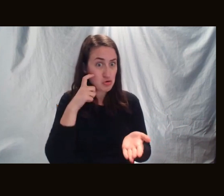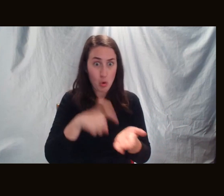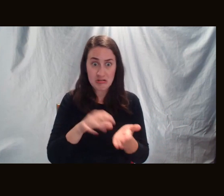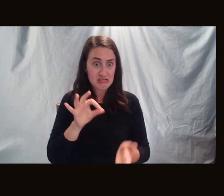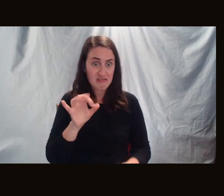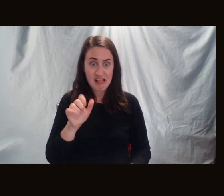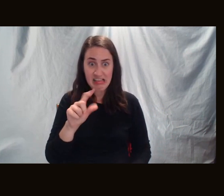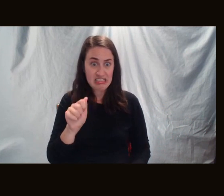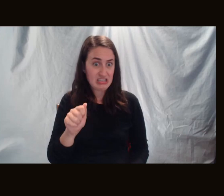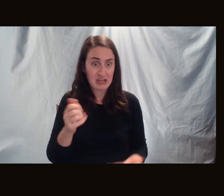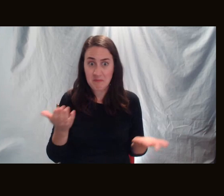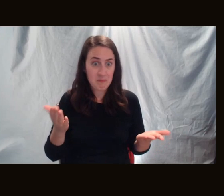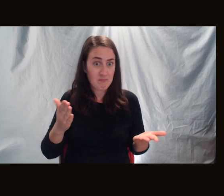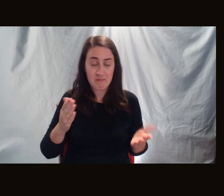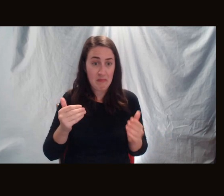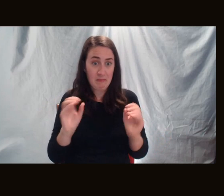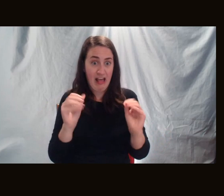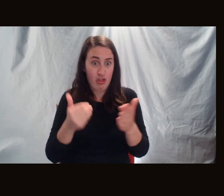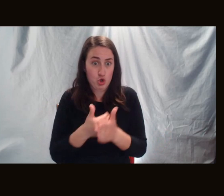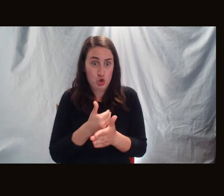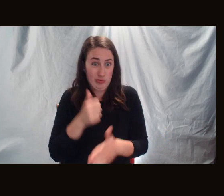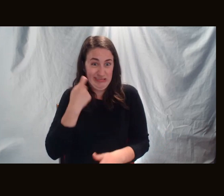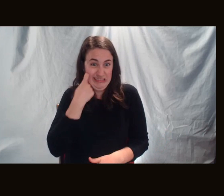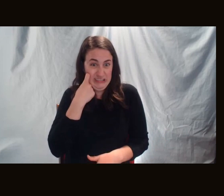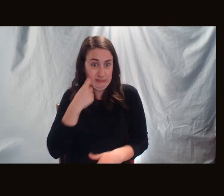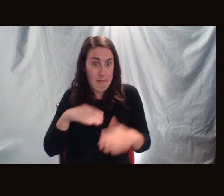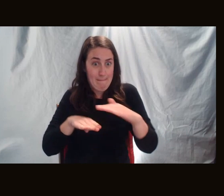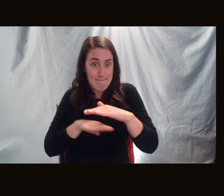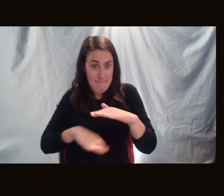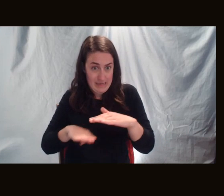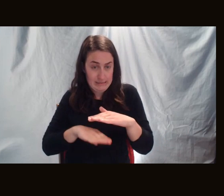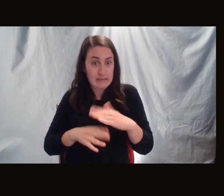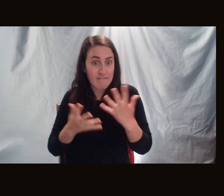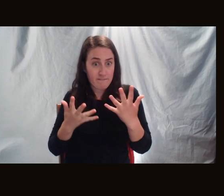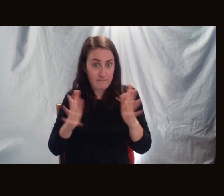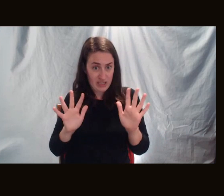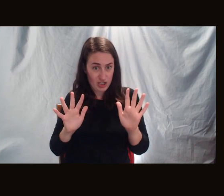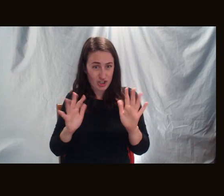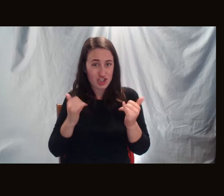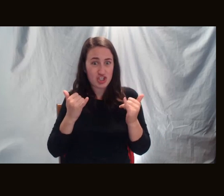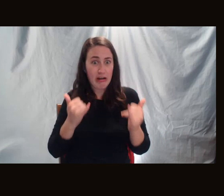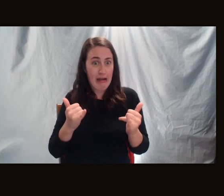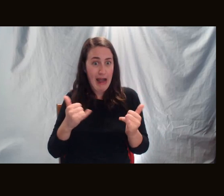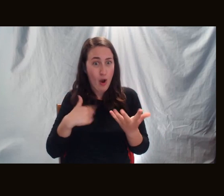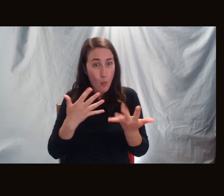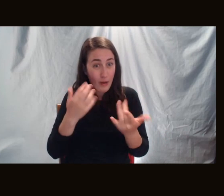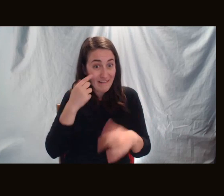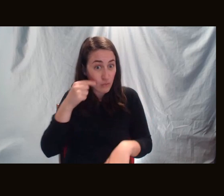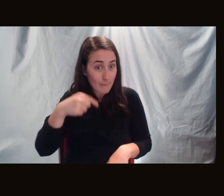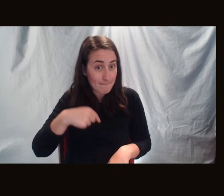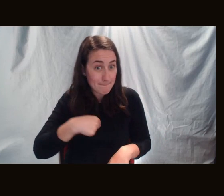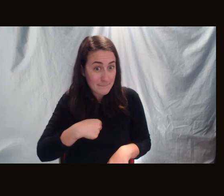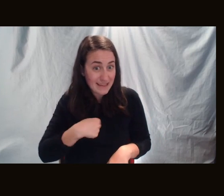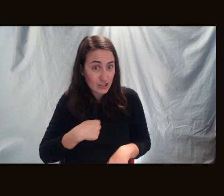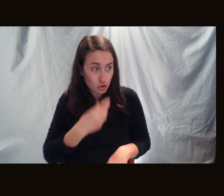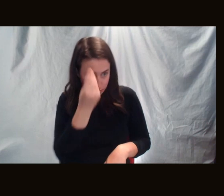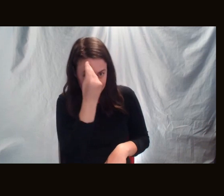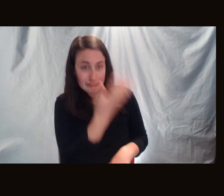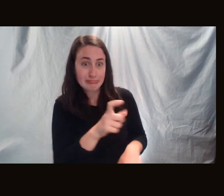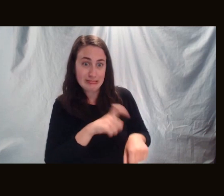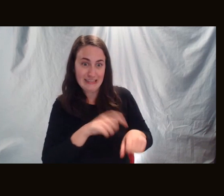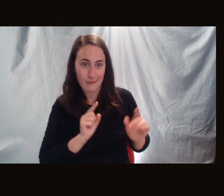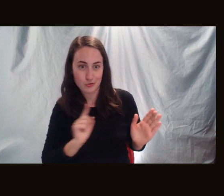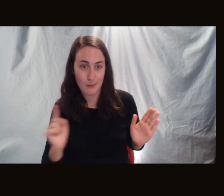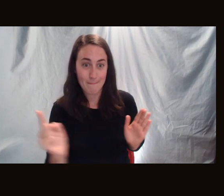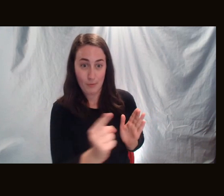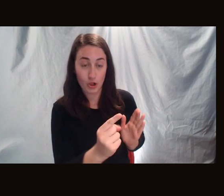anything other than the half a basic, and she's waiting for my signal to go across. That signal will be with my right hand to